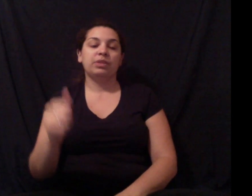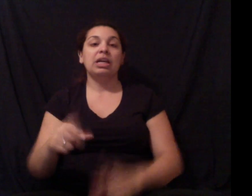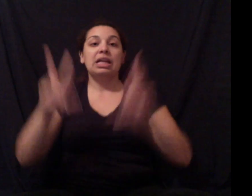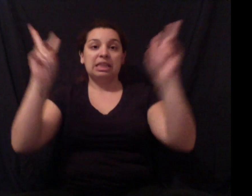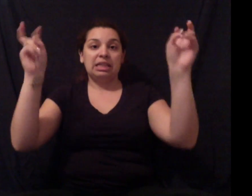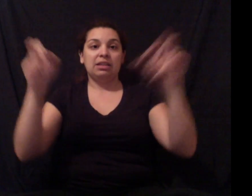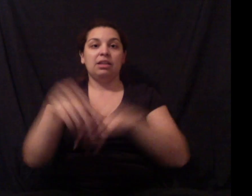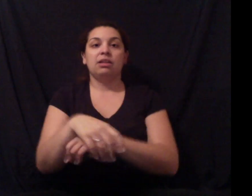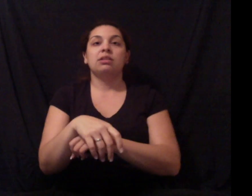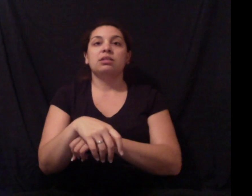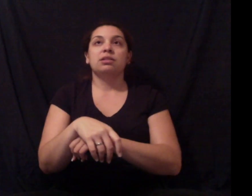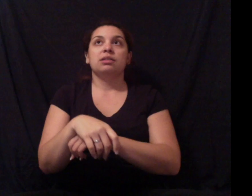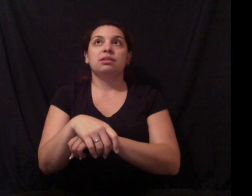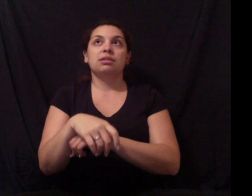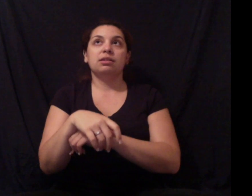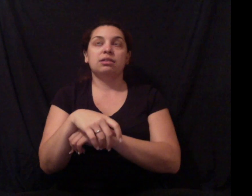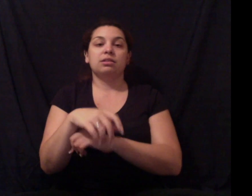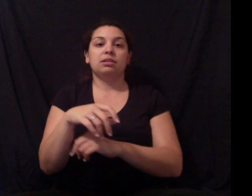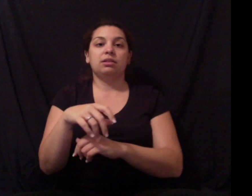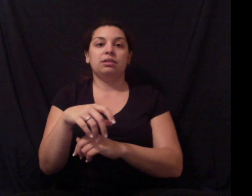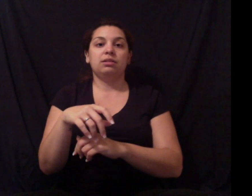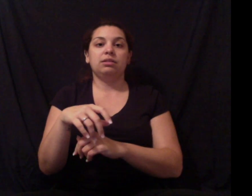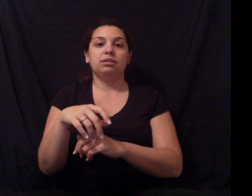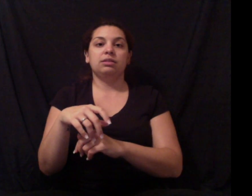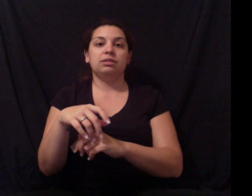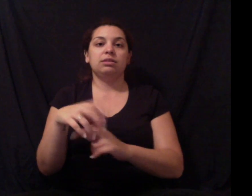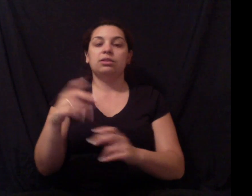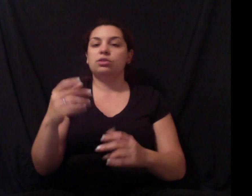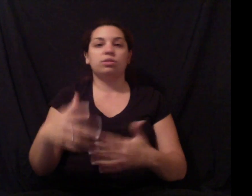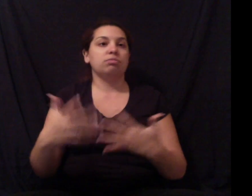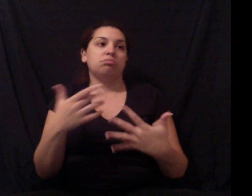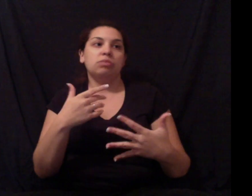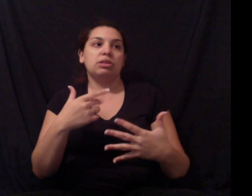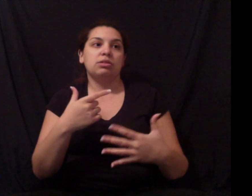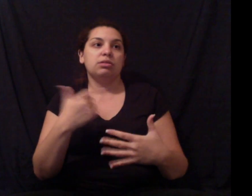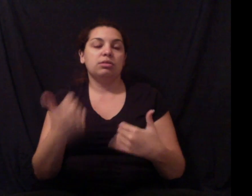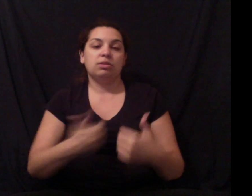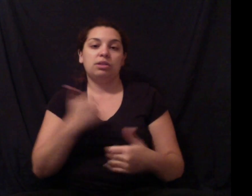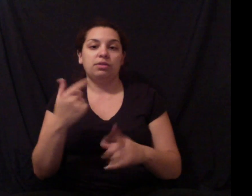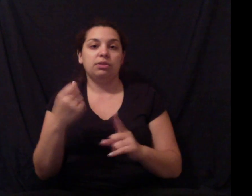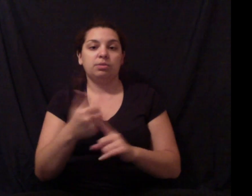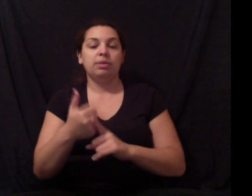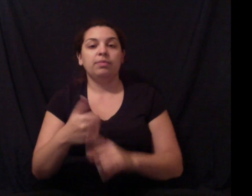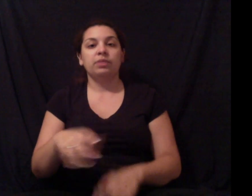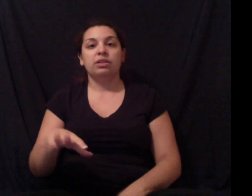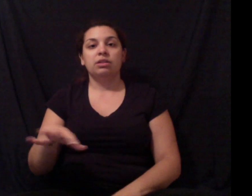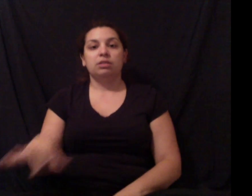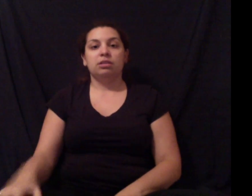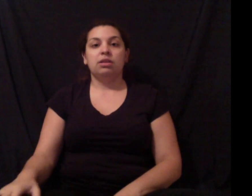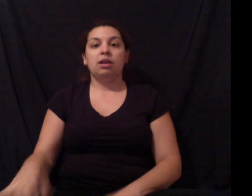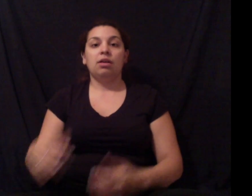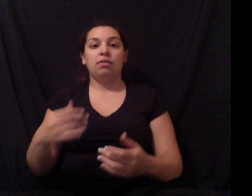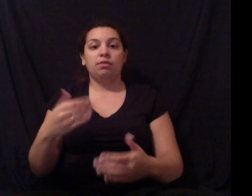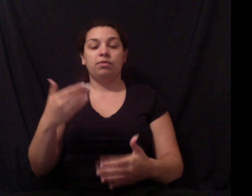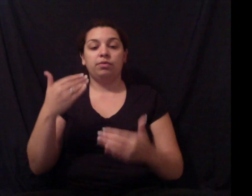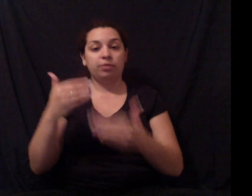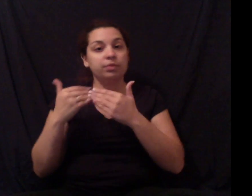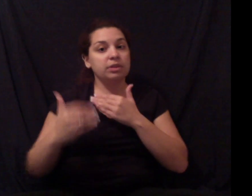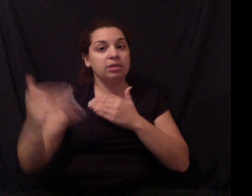how I feel about it. It's submitted a year ago by IDMA, IDMA, and this user for the headline wrote simply, "From now